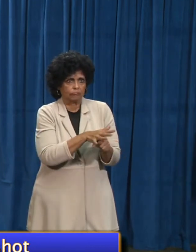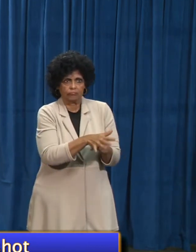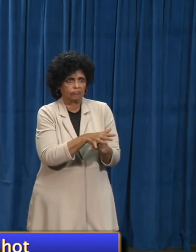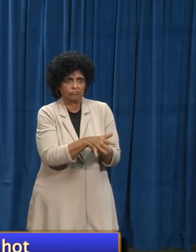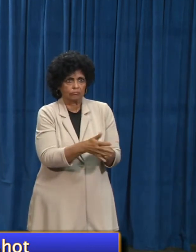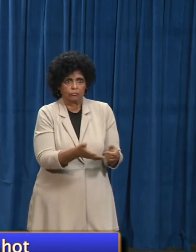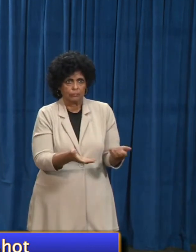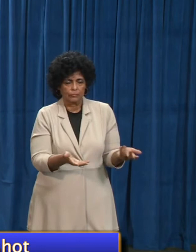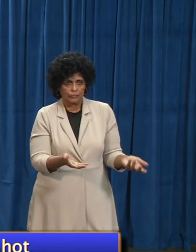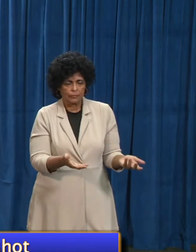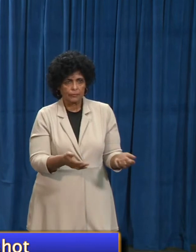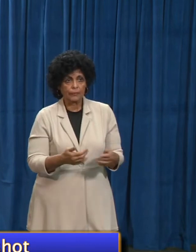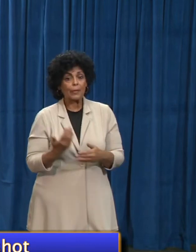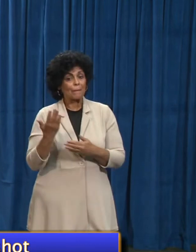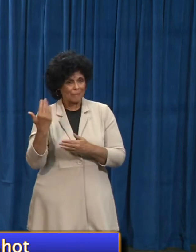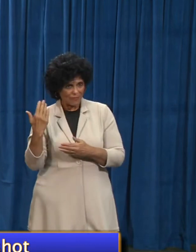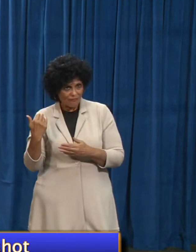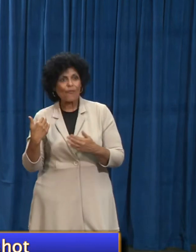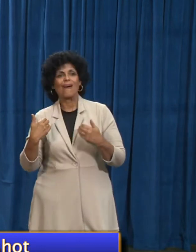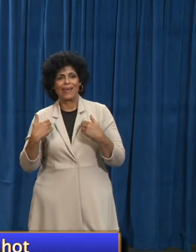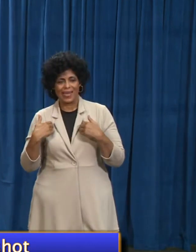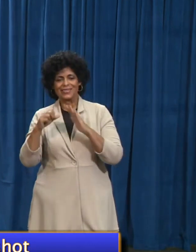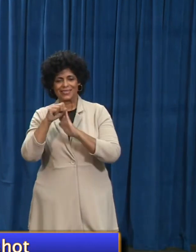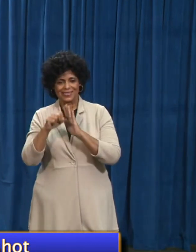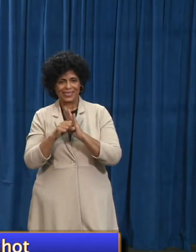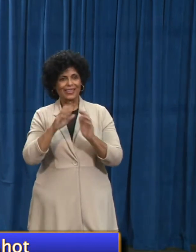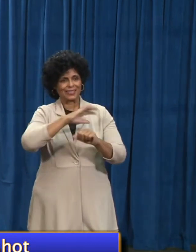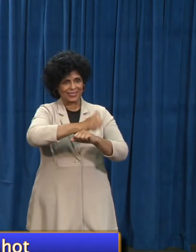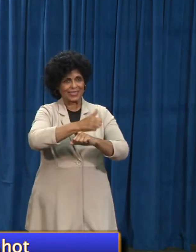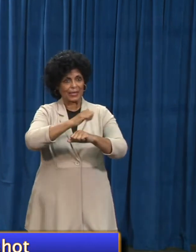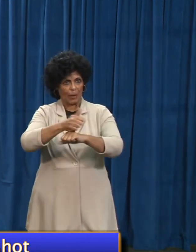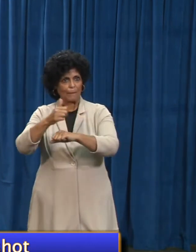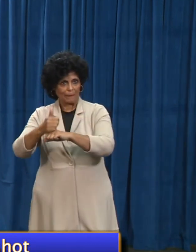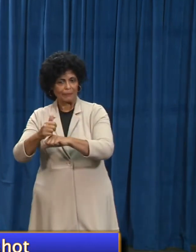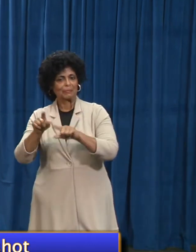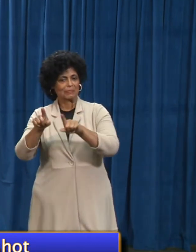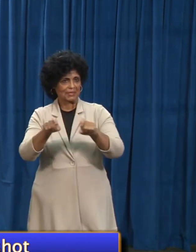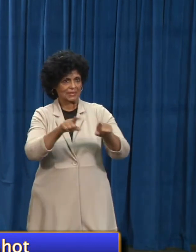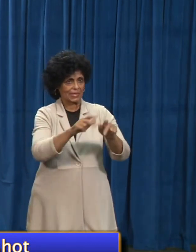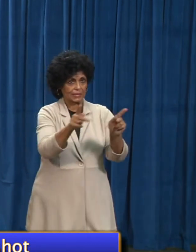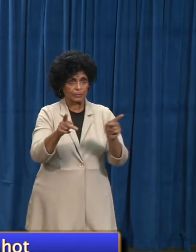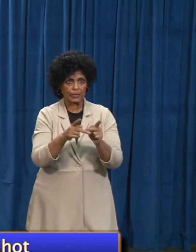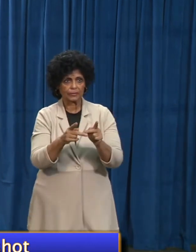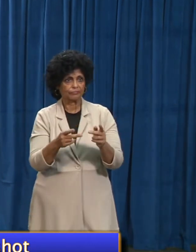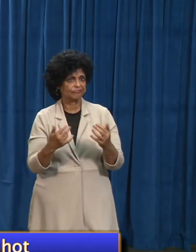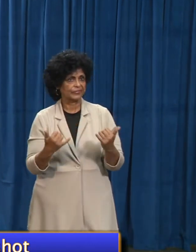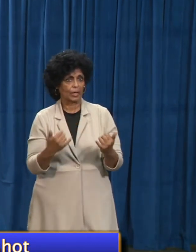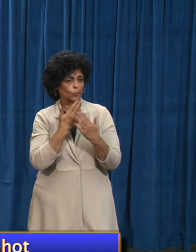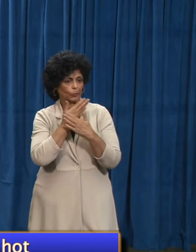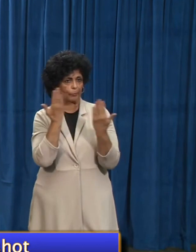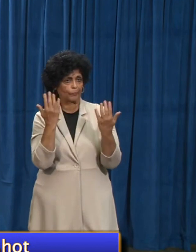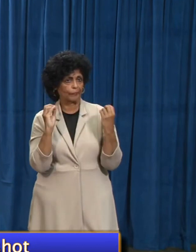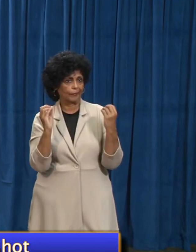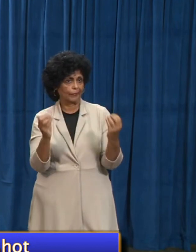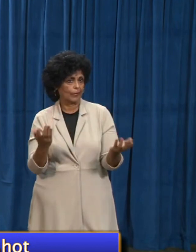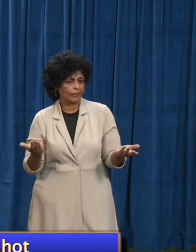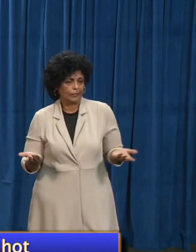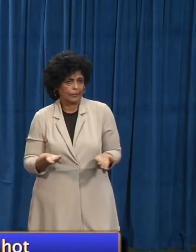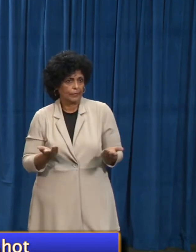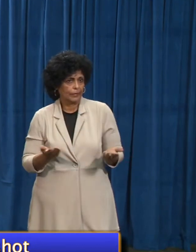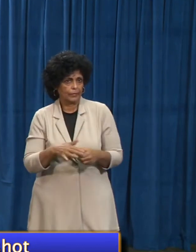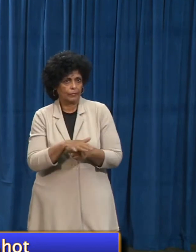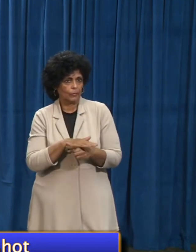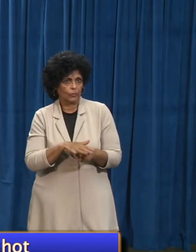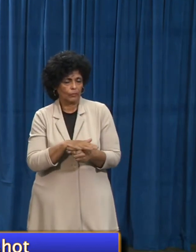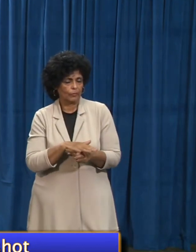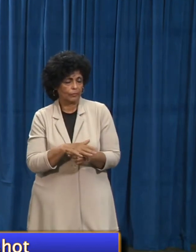were state testing sites, state supported. We don't have those for the most part here in our local